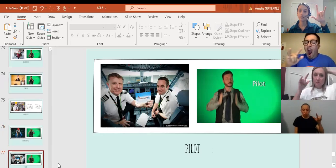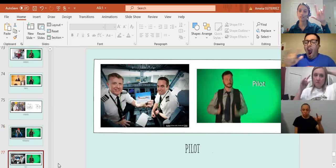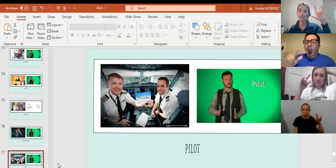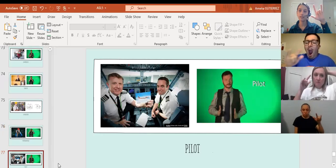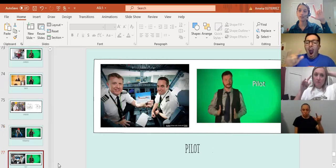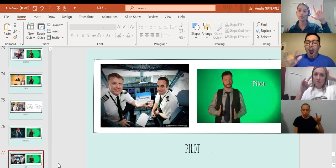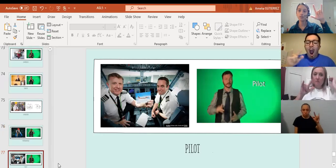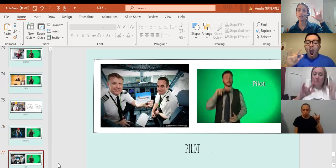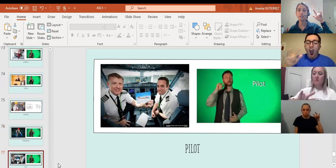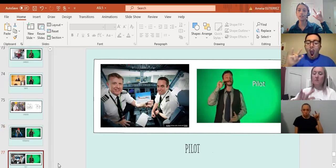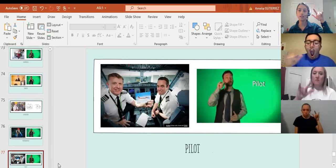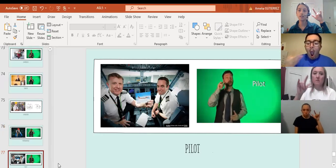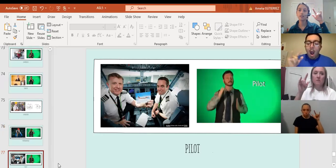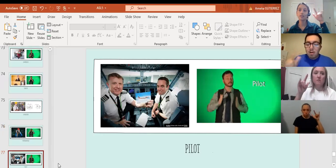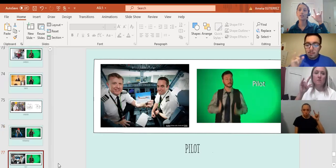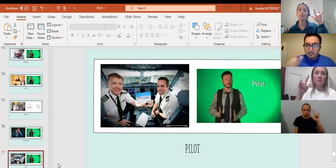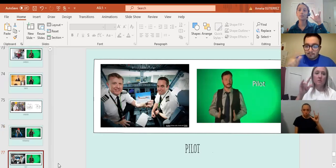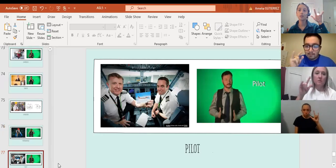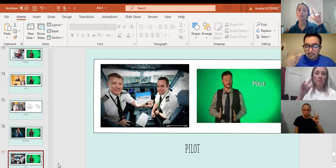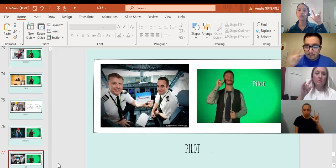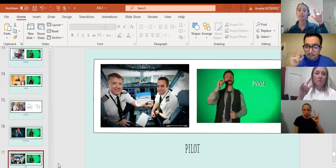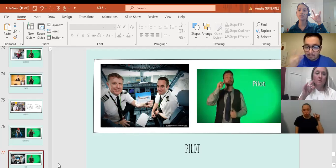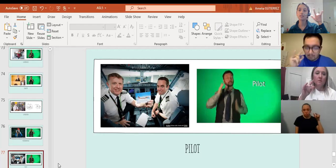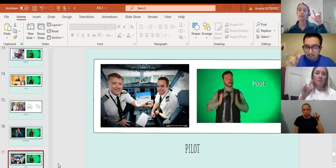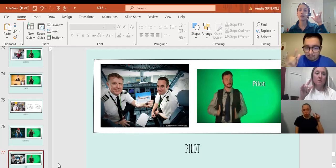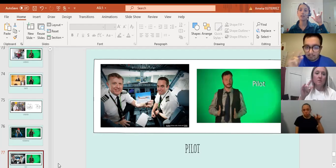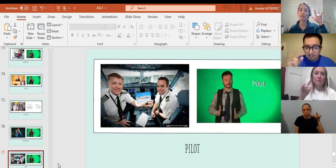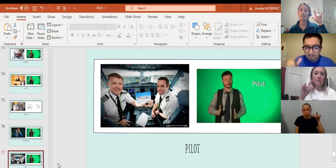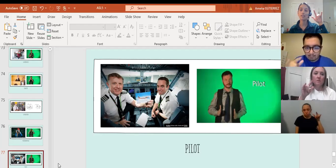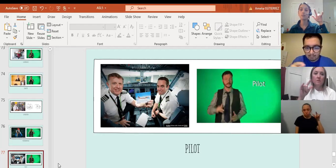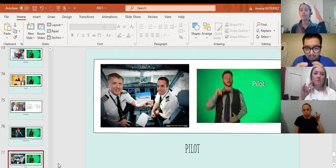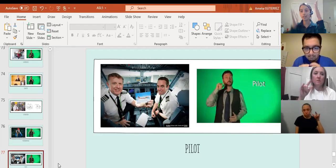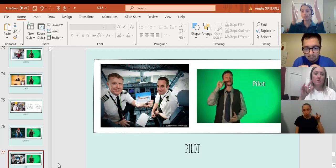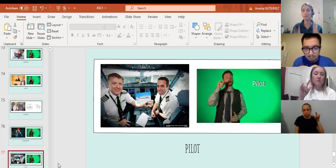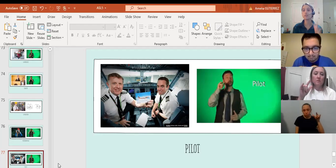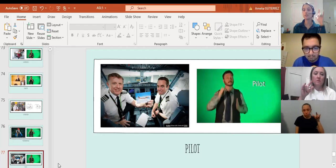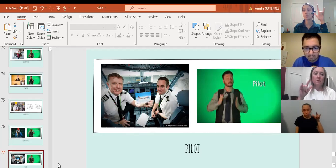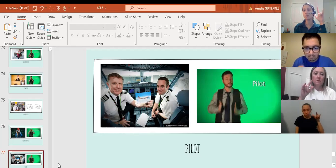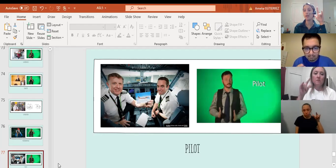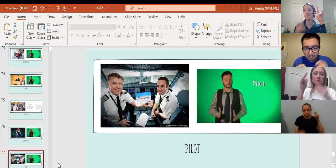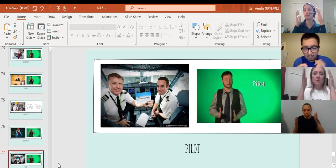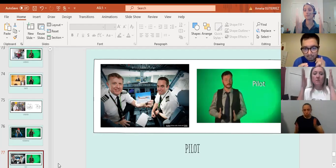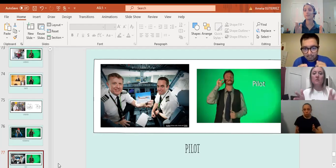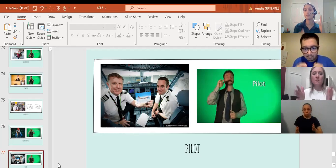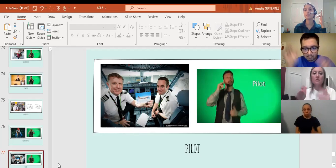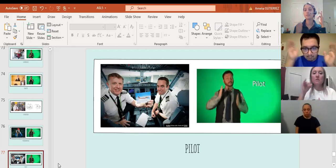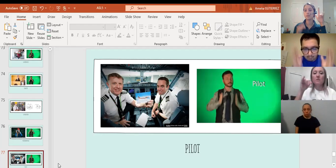So like the I love you sign. It goes like this. That's airplane and then person. So a